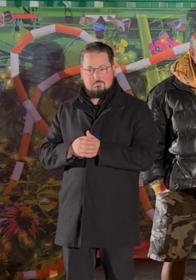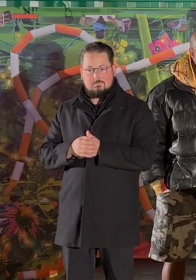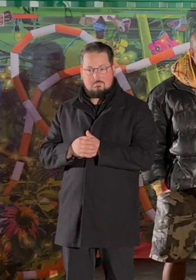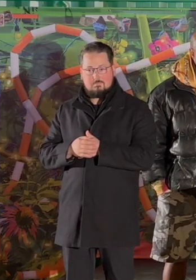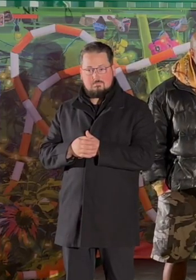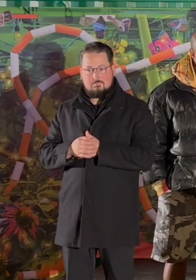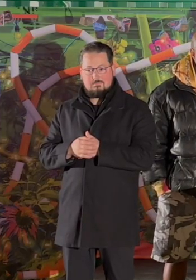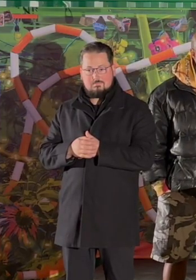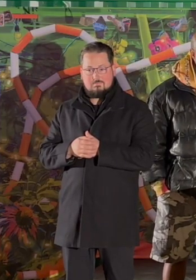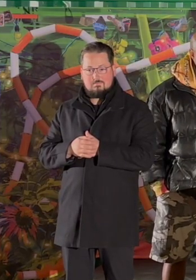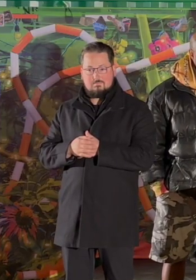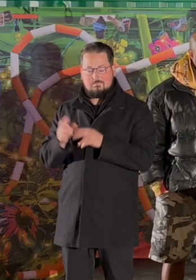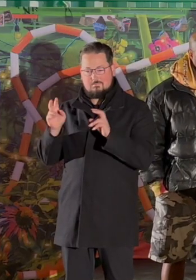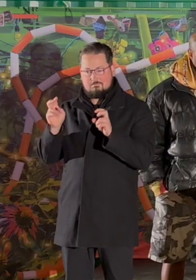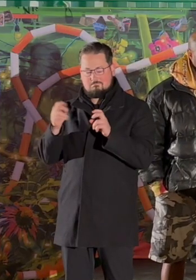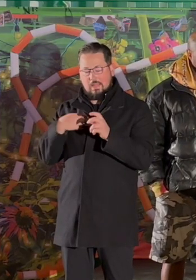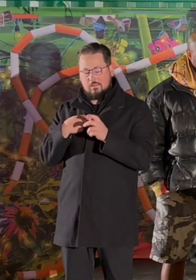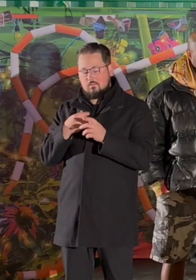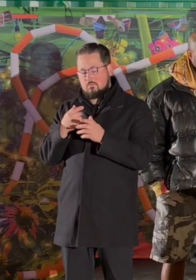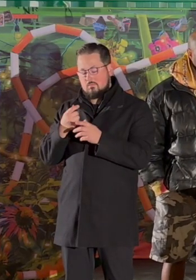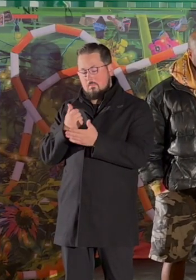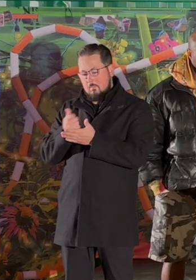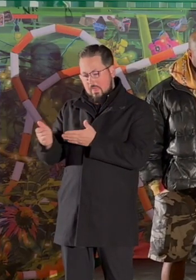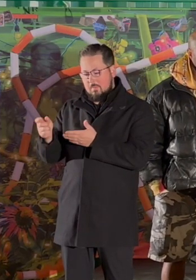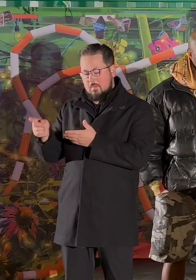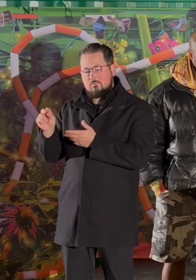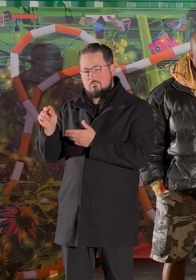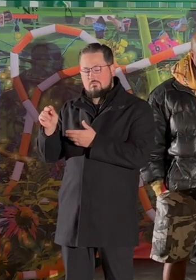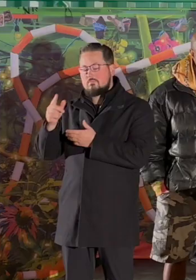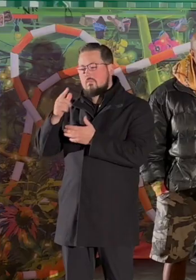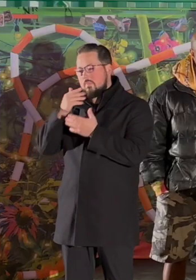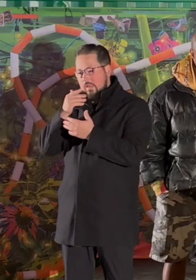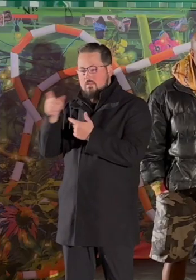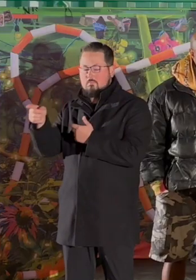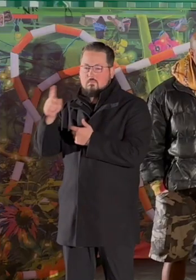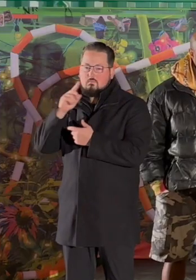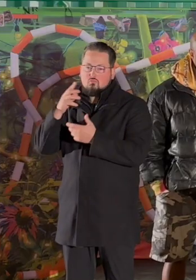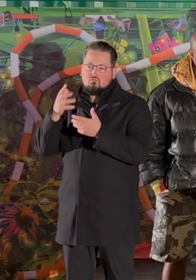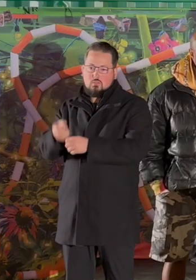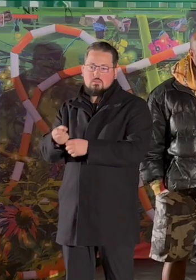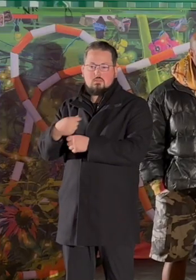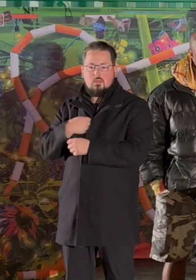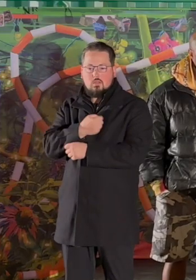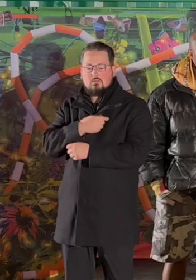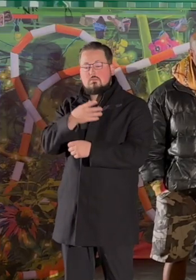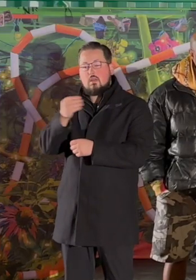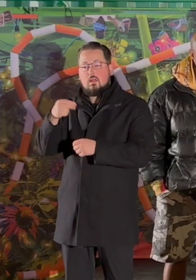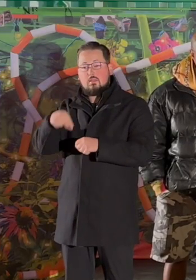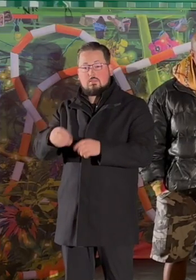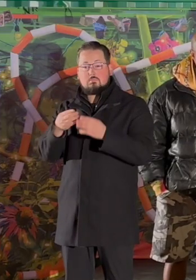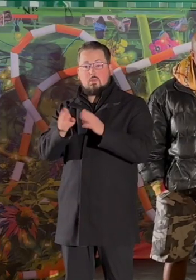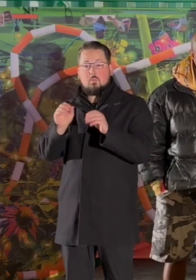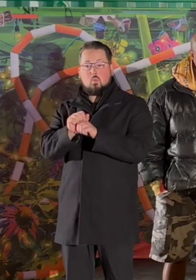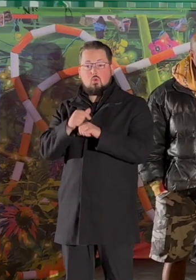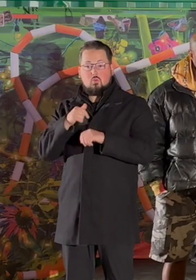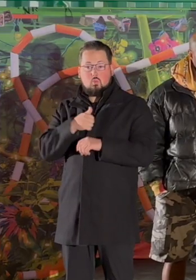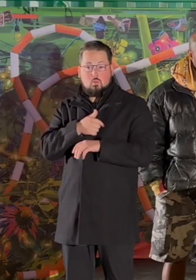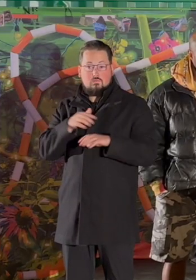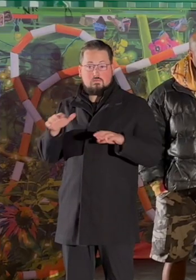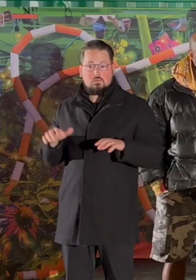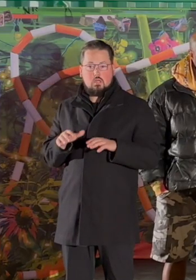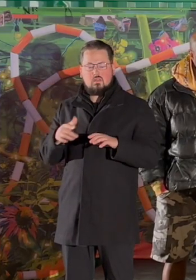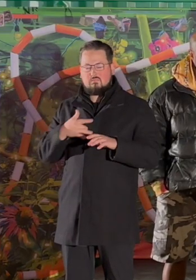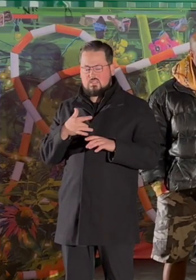I do want to thank him for trusting us, and this is the first public work that we've done, and it feels right. It